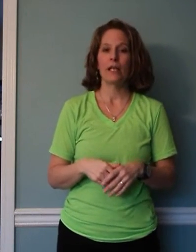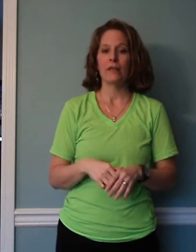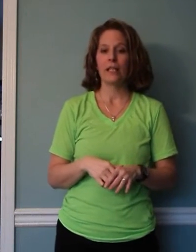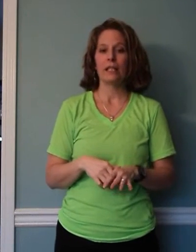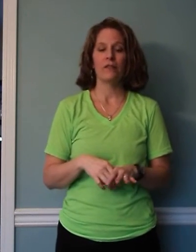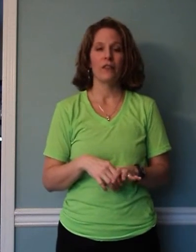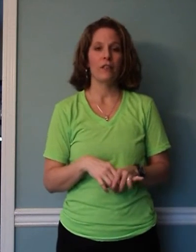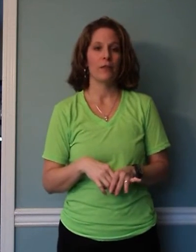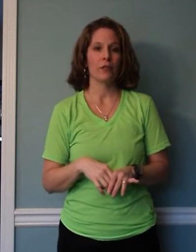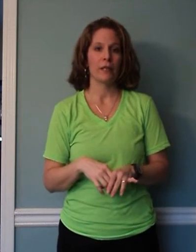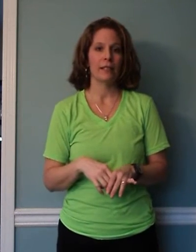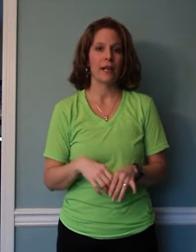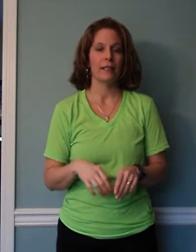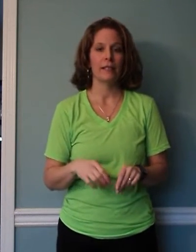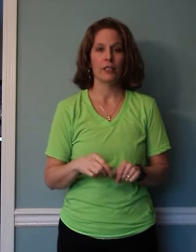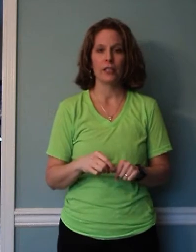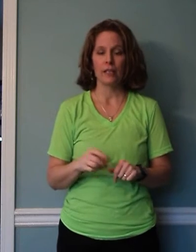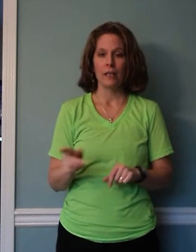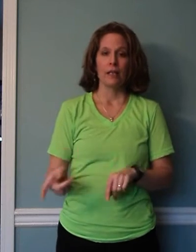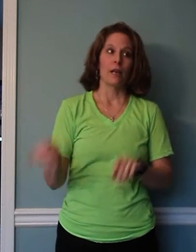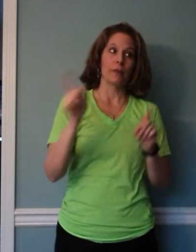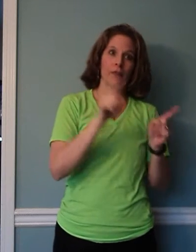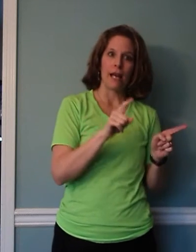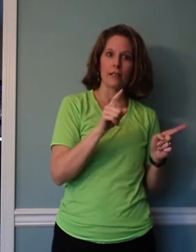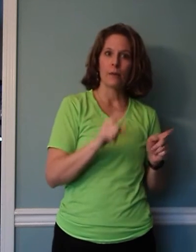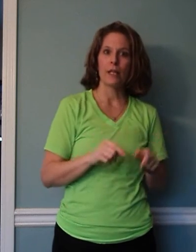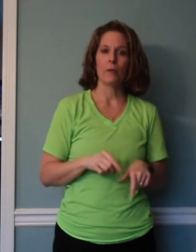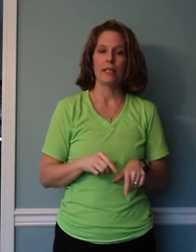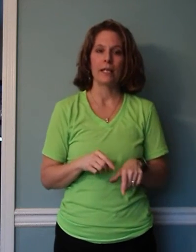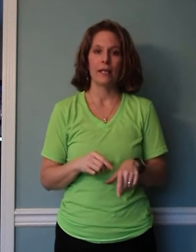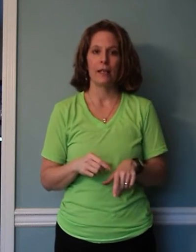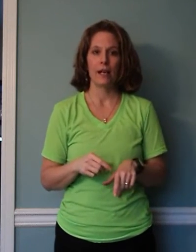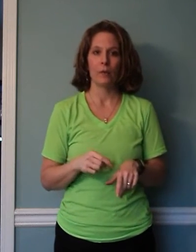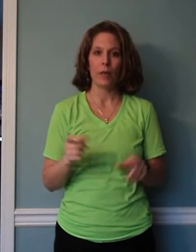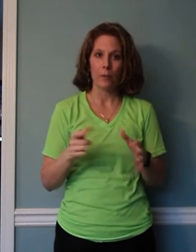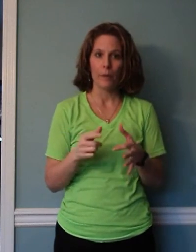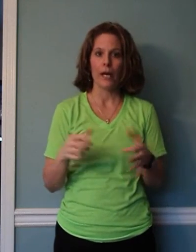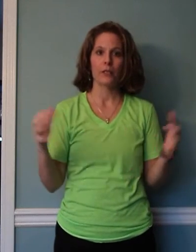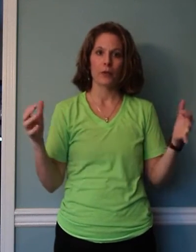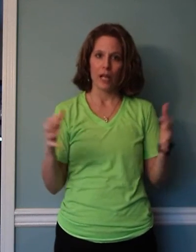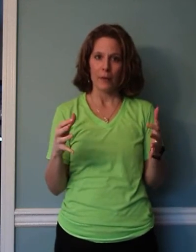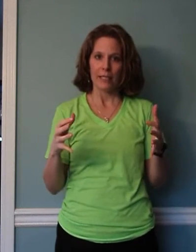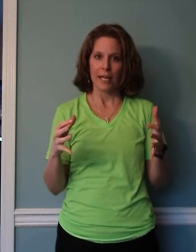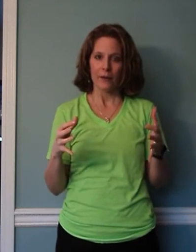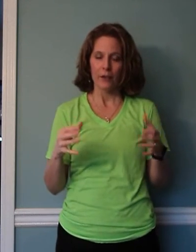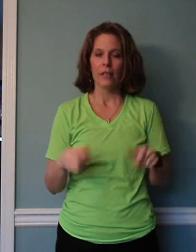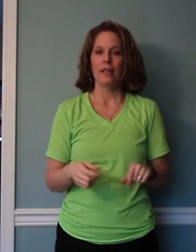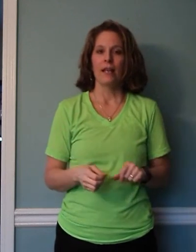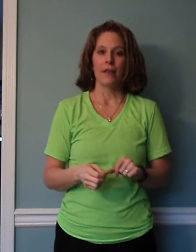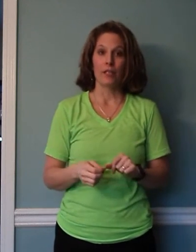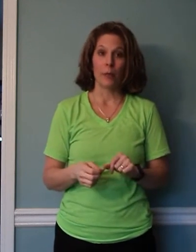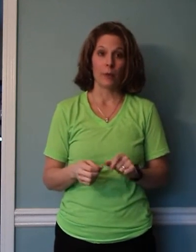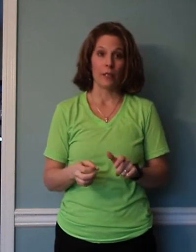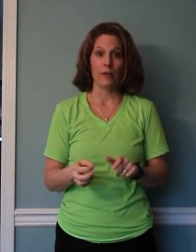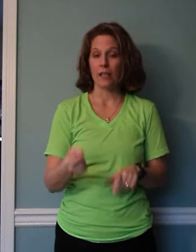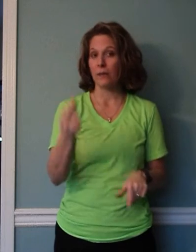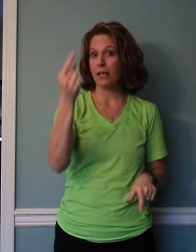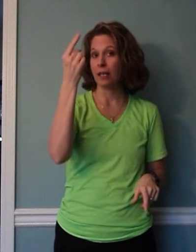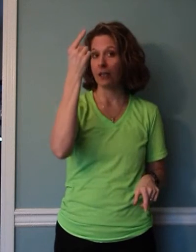of 1850 and the Dred Scott Decision. And last week we did compromise, or the coming together. And this week we're going to do the same thing. It's